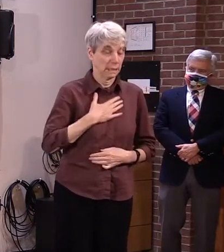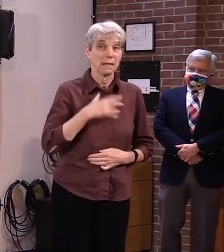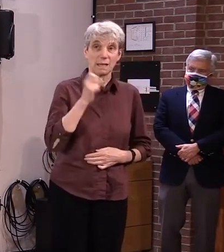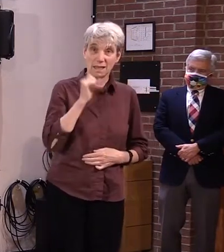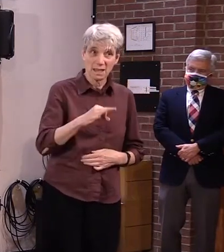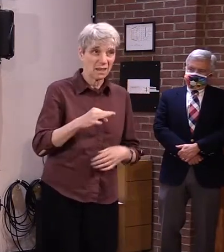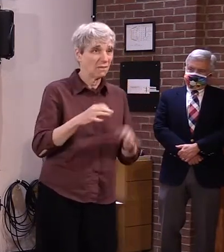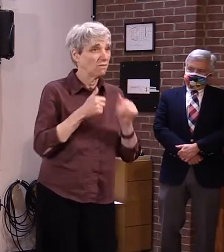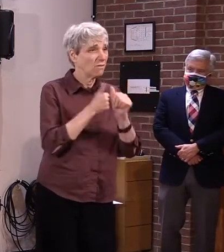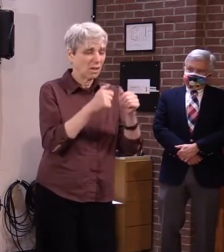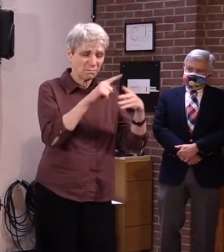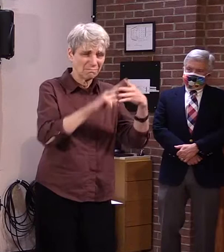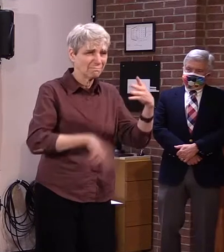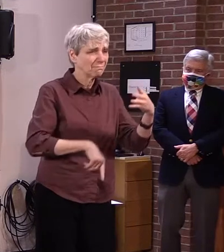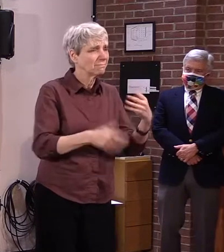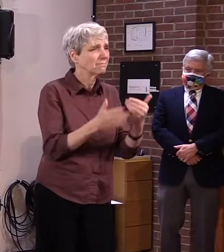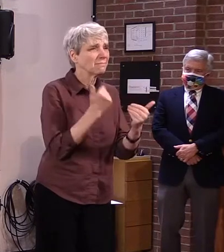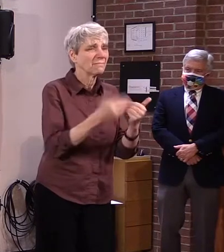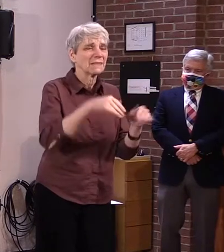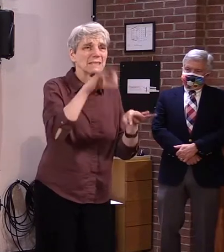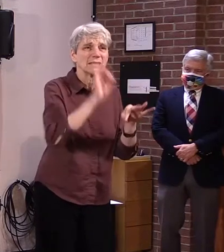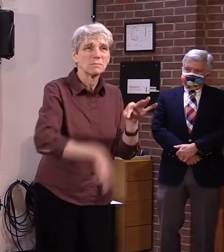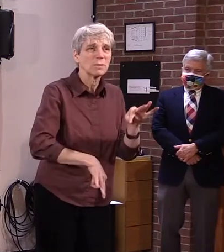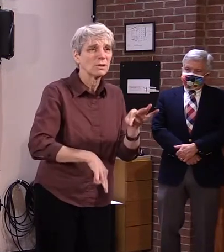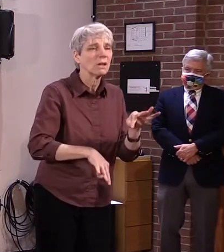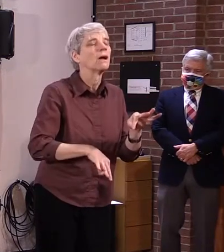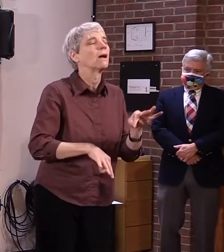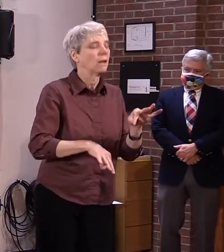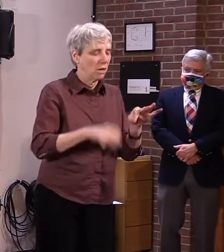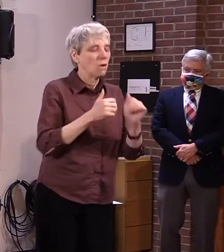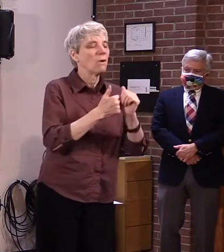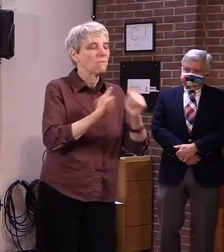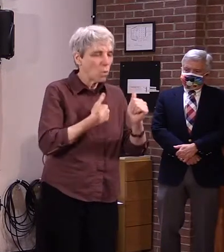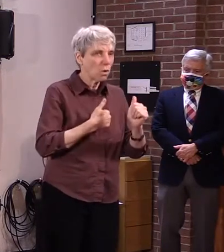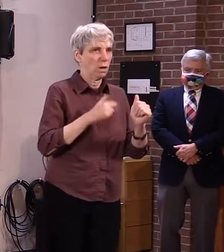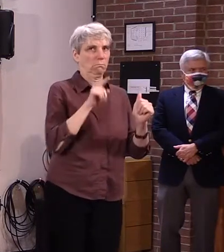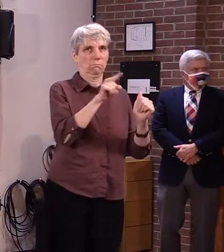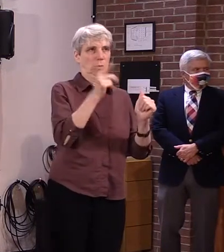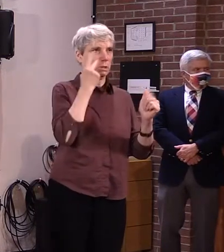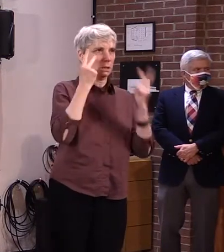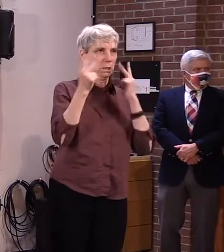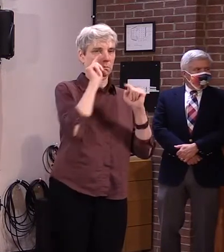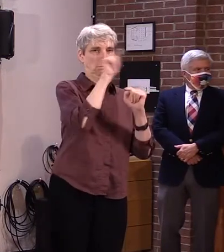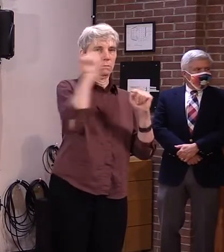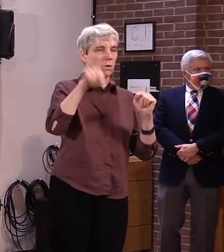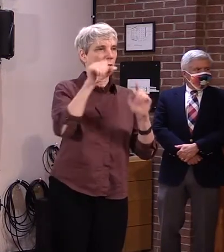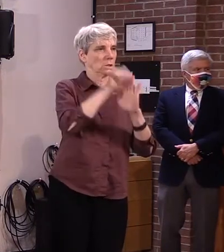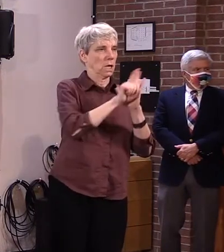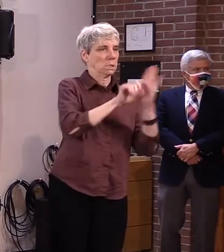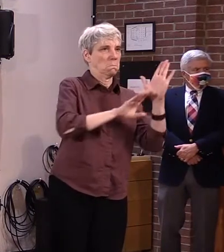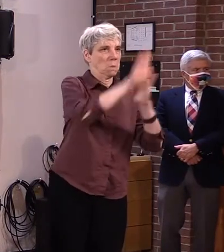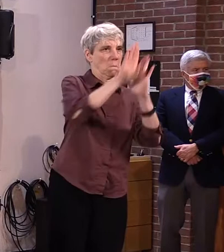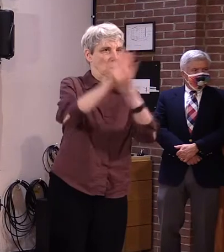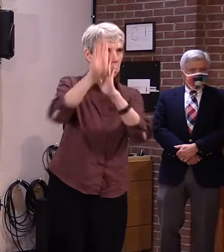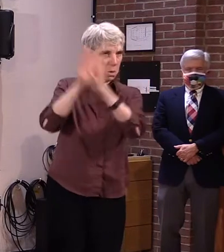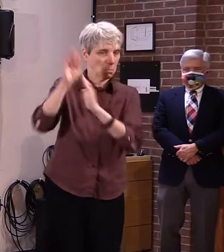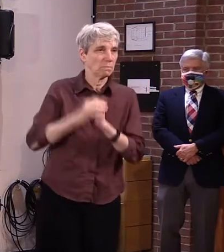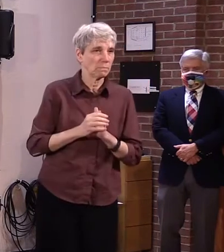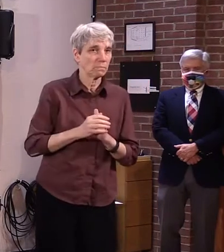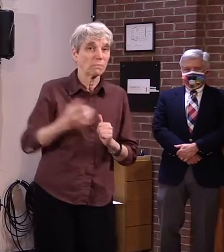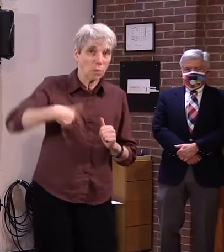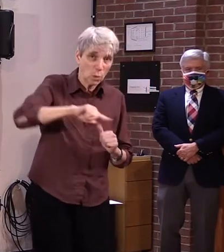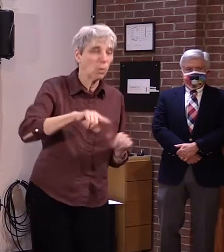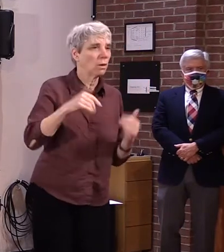these simple steps, we'll continue to avoid the increases other states are seeing. So it's literally still in our